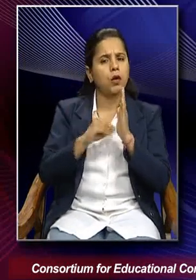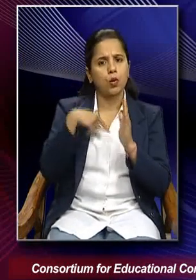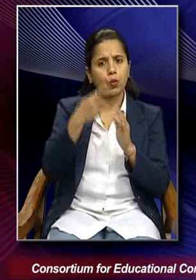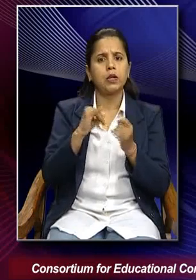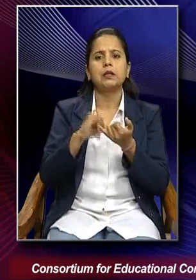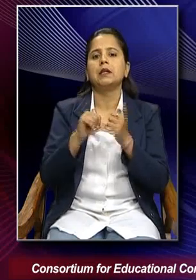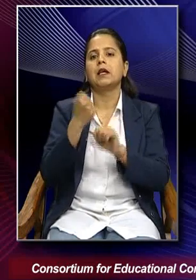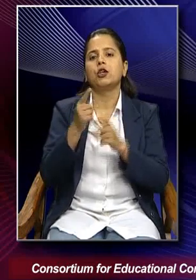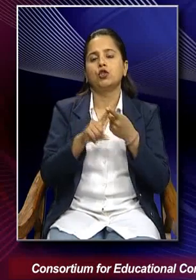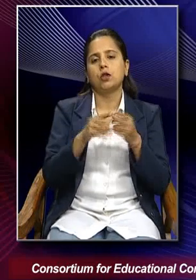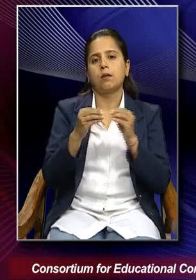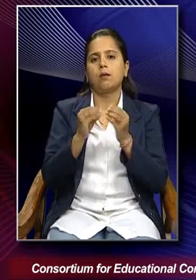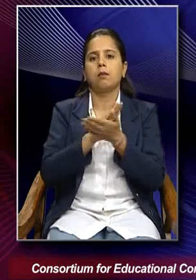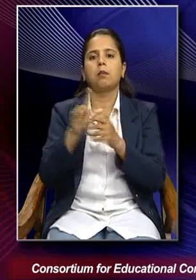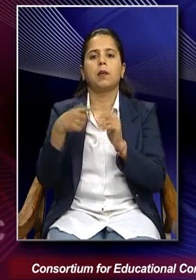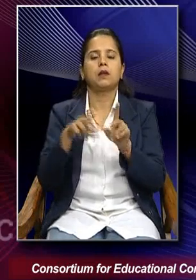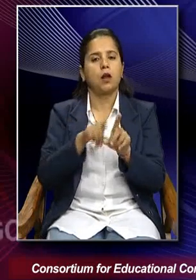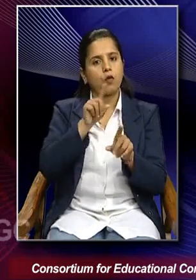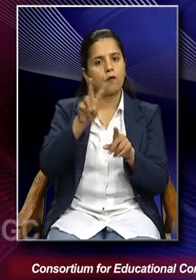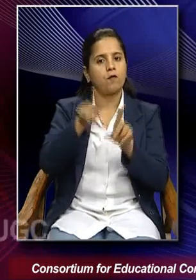sage Bhadrayan Vyas.